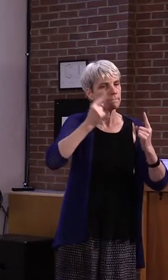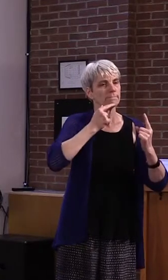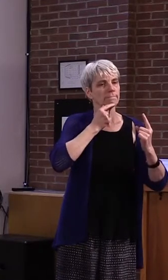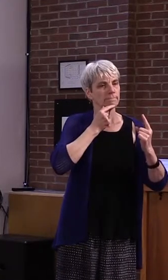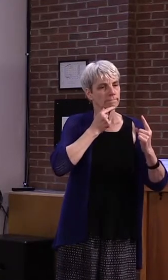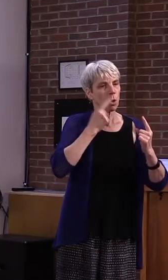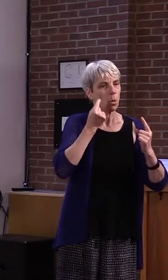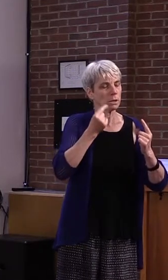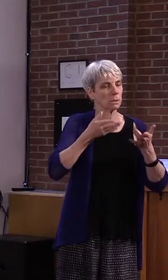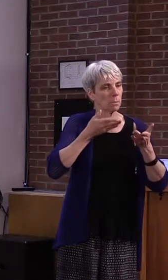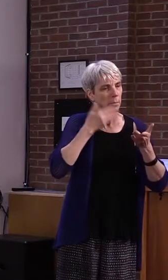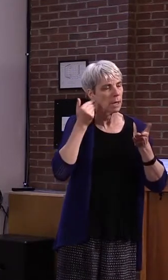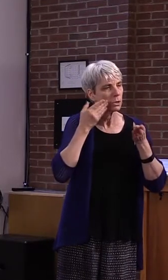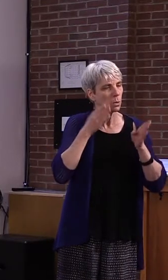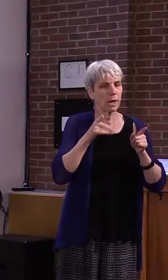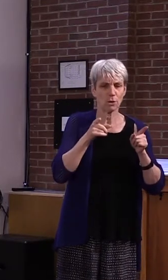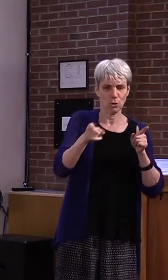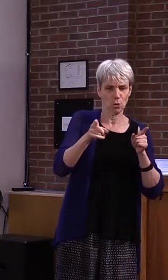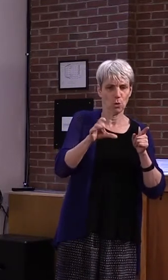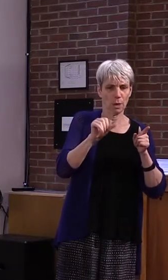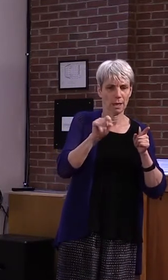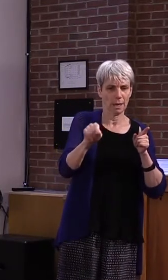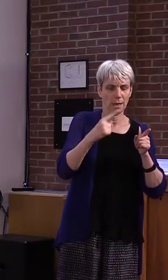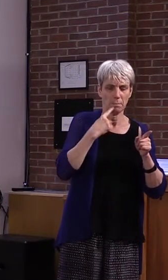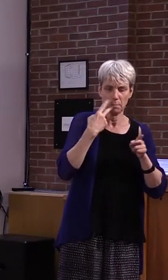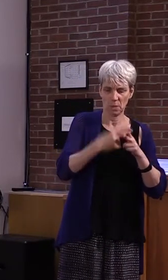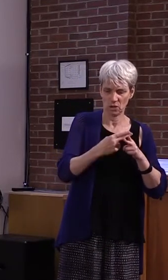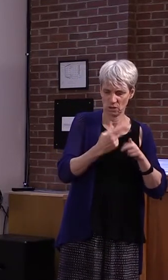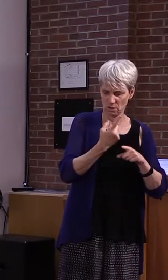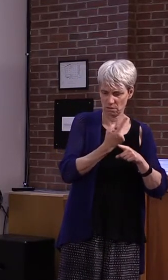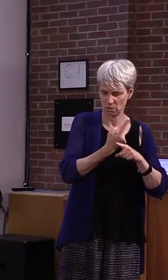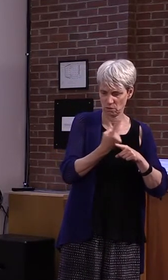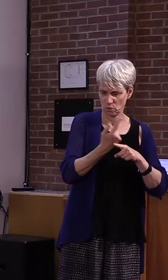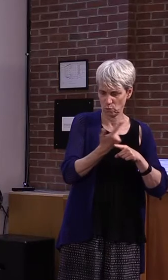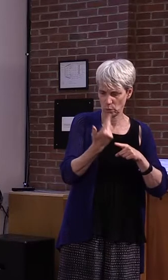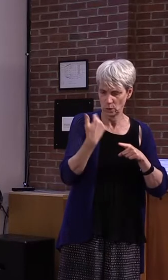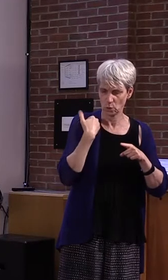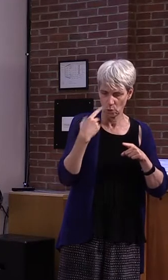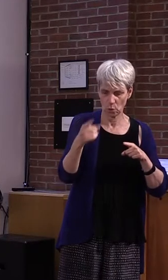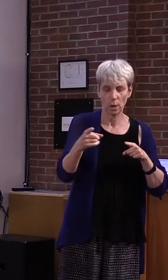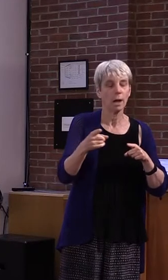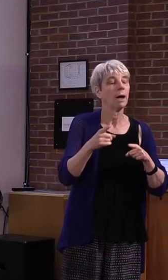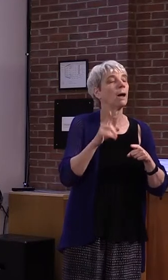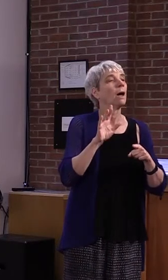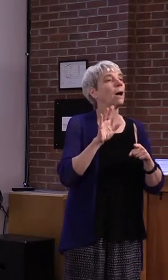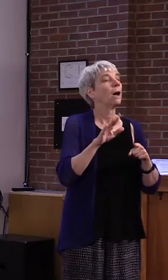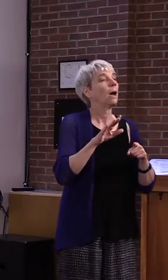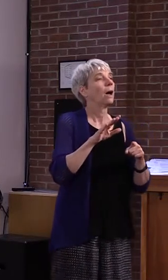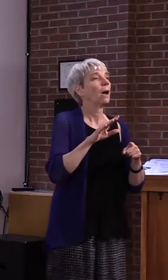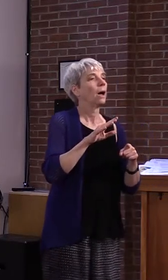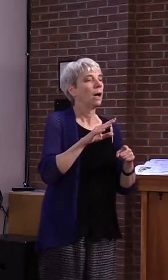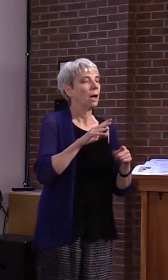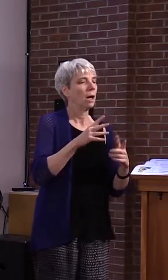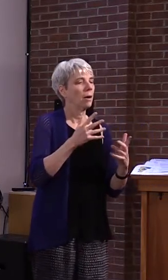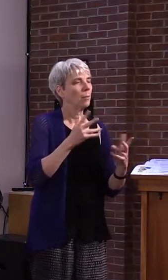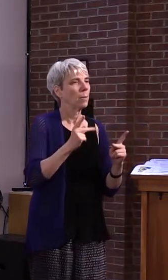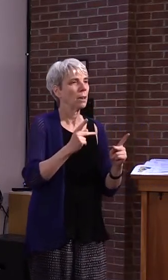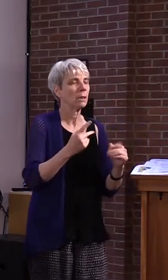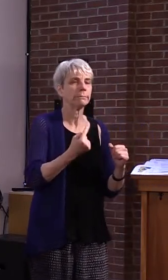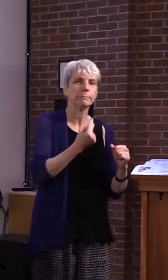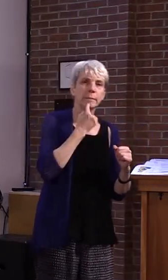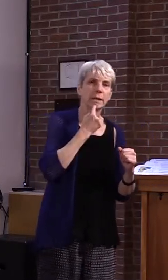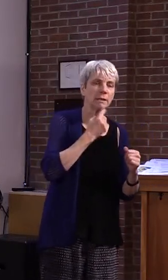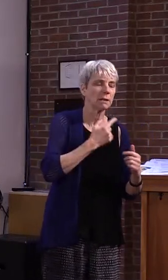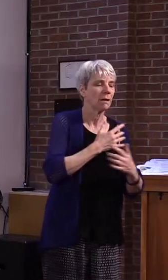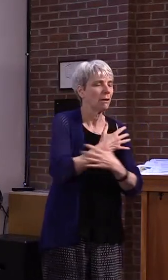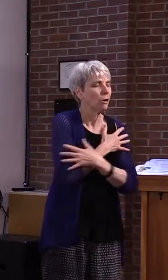what you brought up in a press conference a few weeks ago, which is the personal contact, the touching